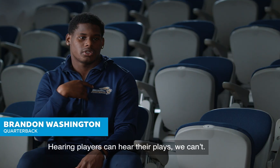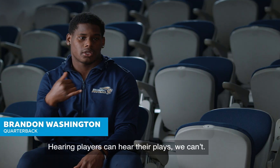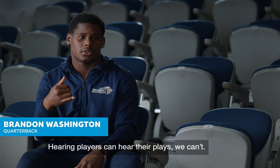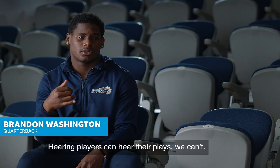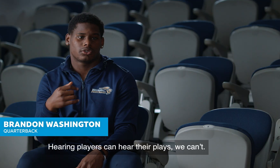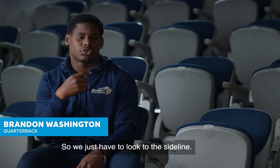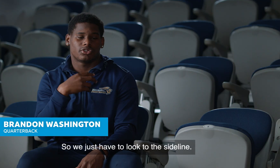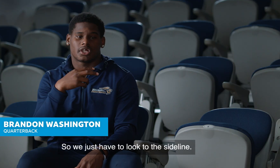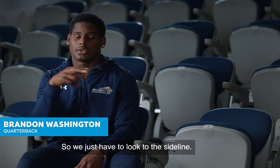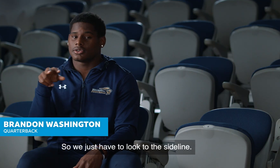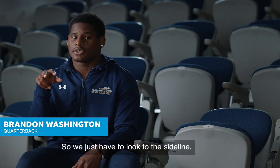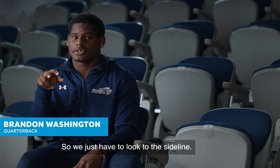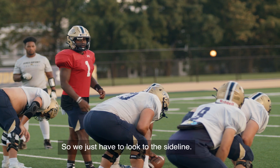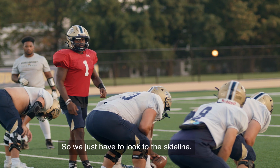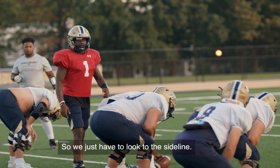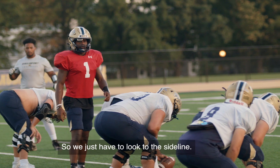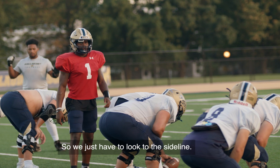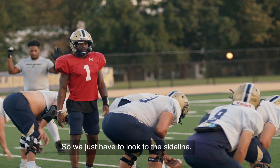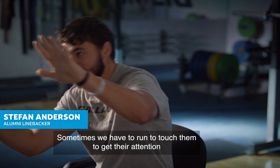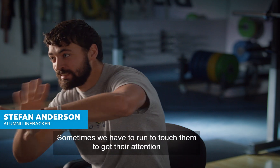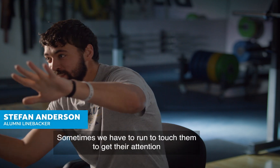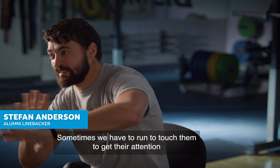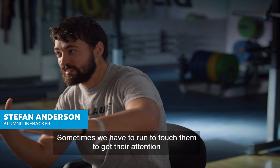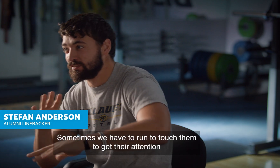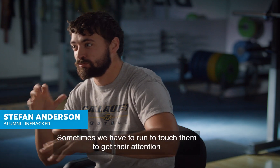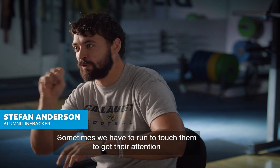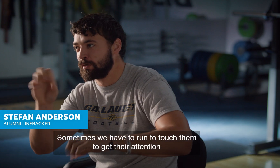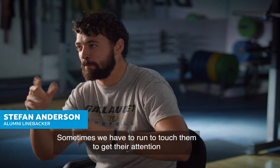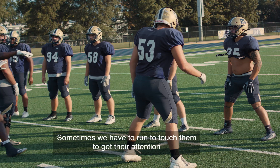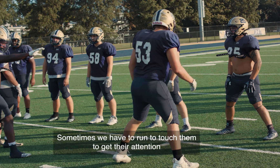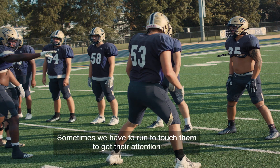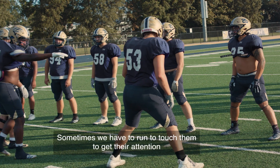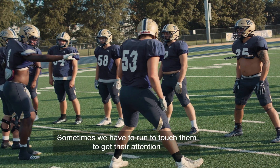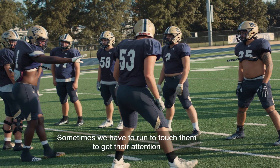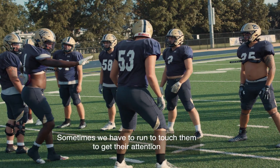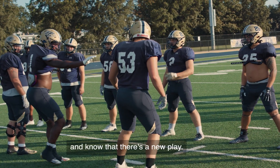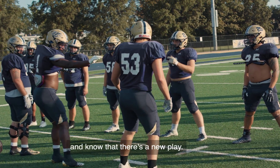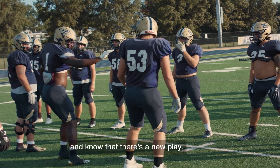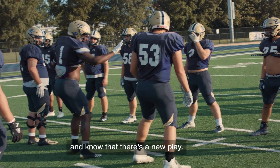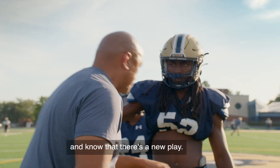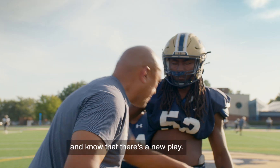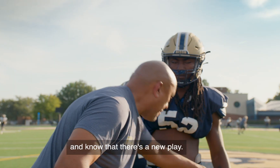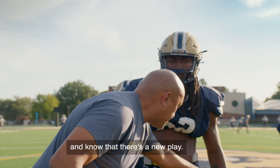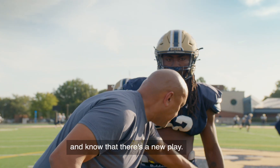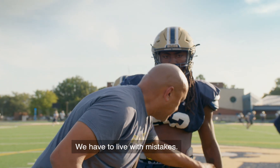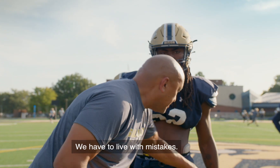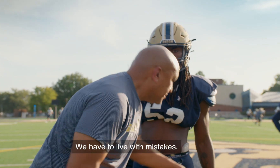we can't. So we just have to look to the sideline. Sometimes we have to run to touch them to get their attention and know that there's a new play. We have to